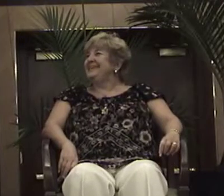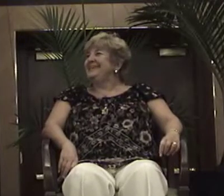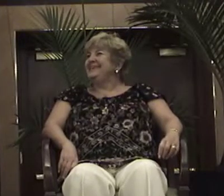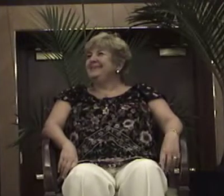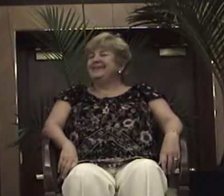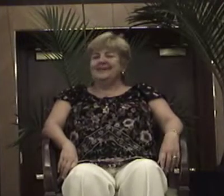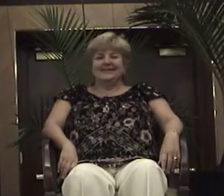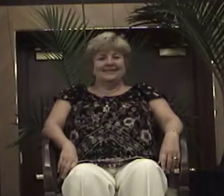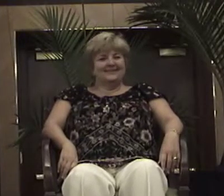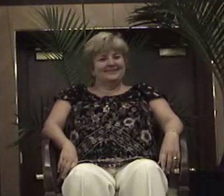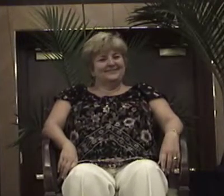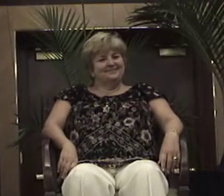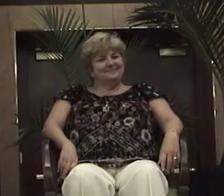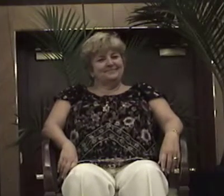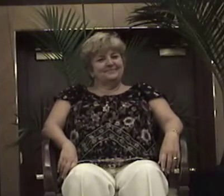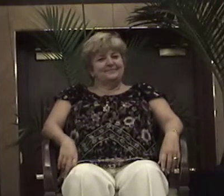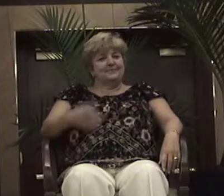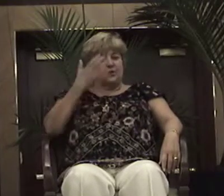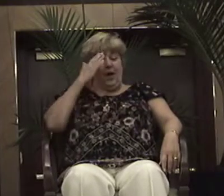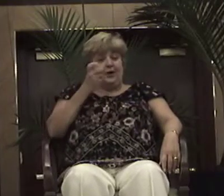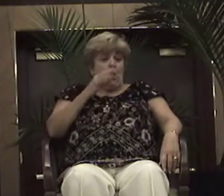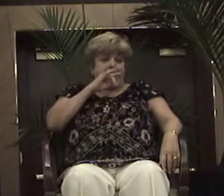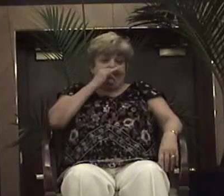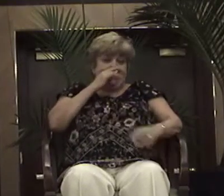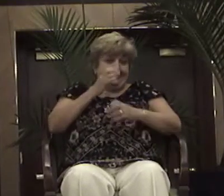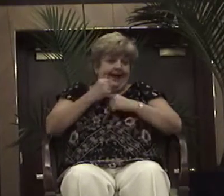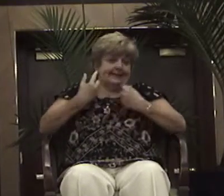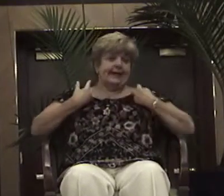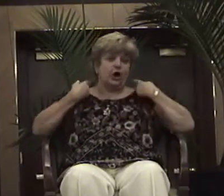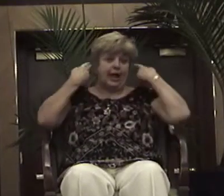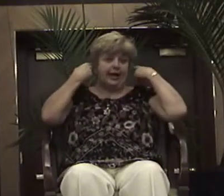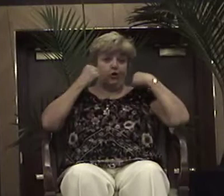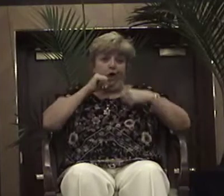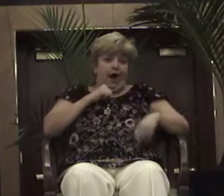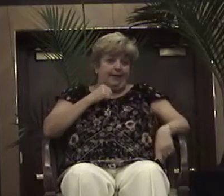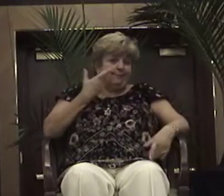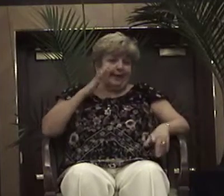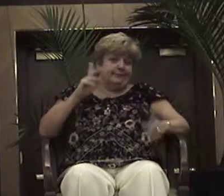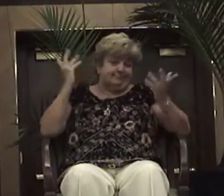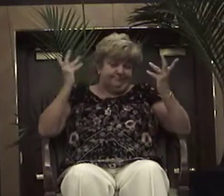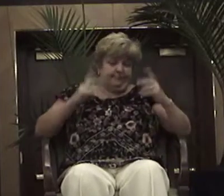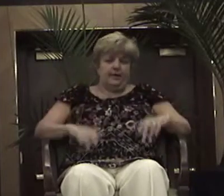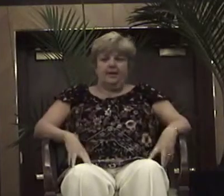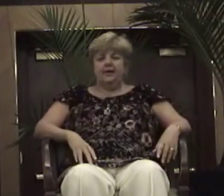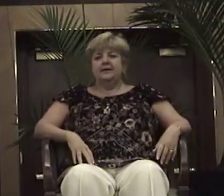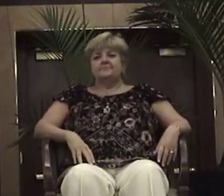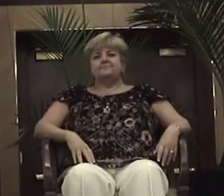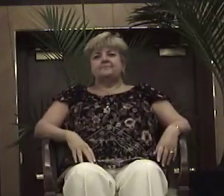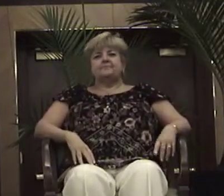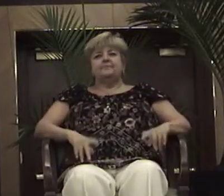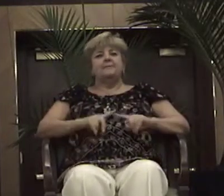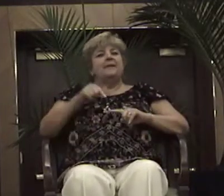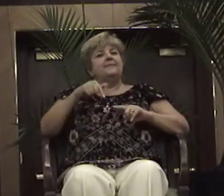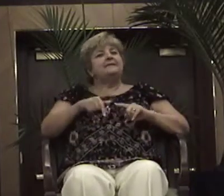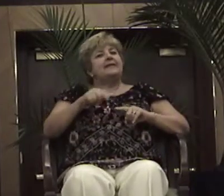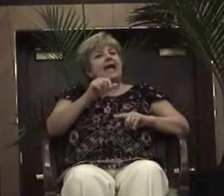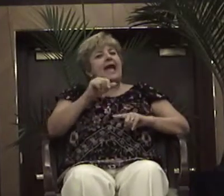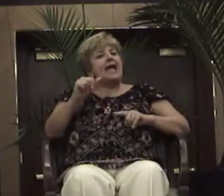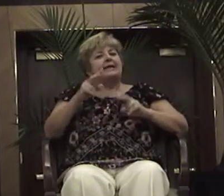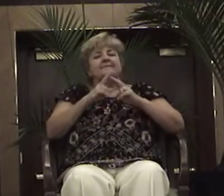I don't know if you're going to get a haircut or not, but that's up to you. And you know this thing, it's a very simple thing. Alcoholics Anonymous has no